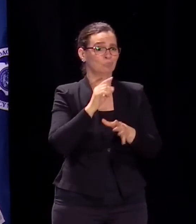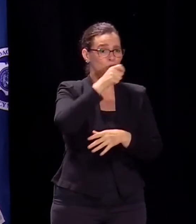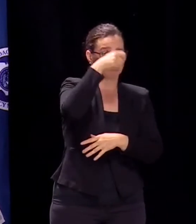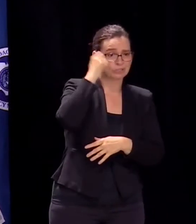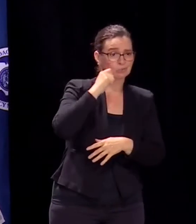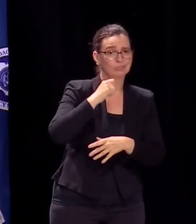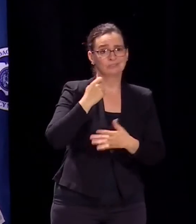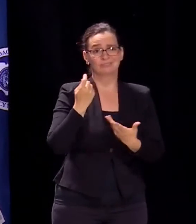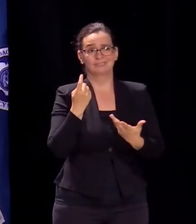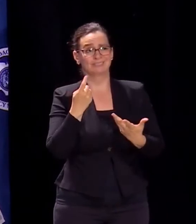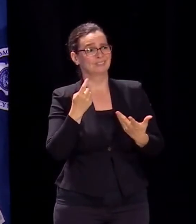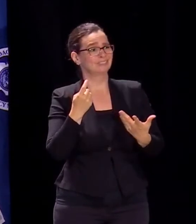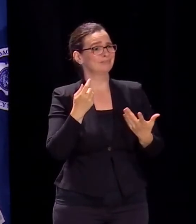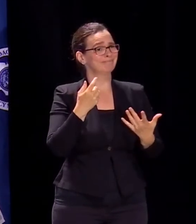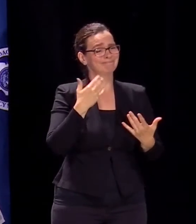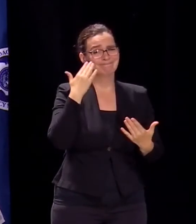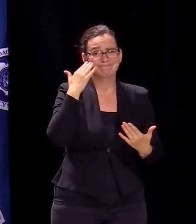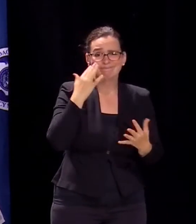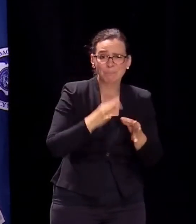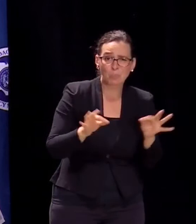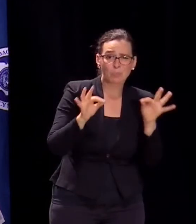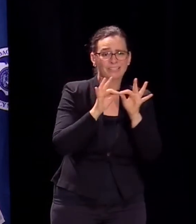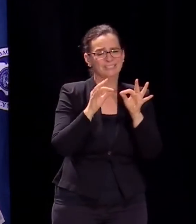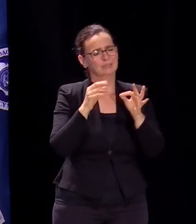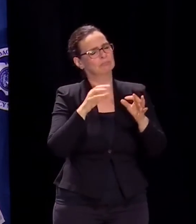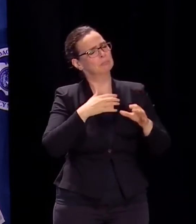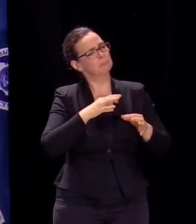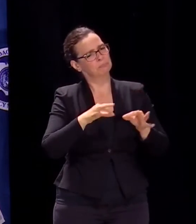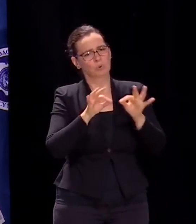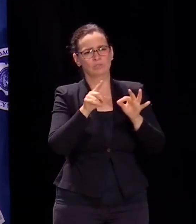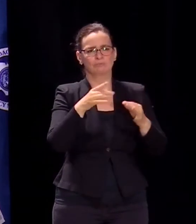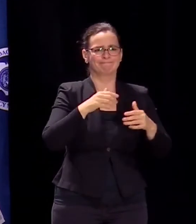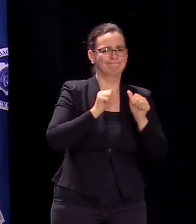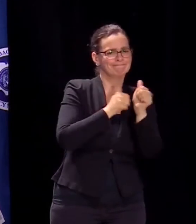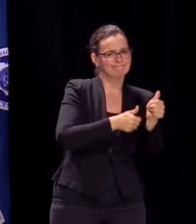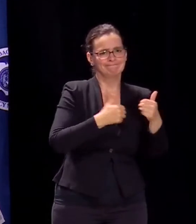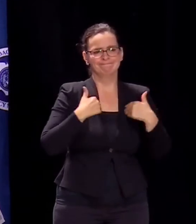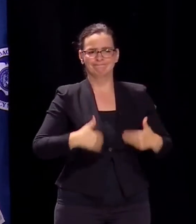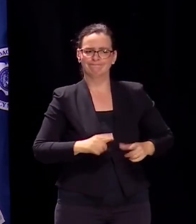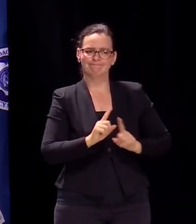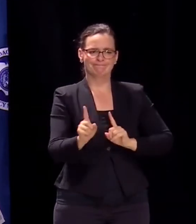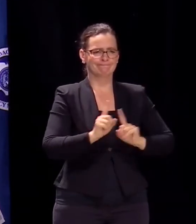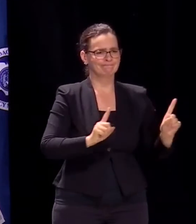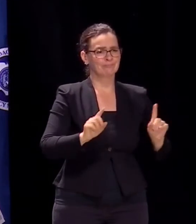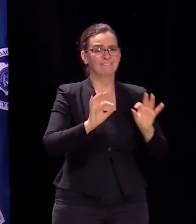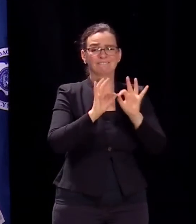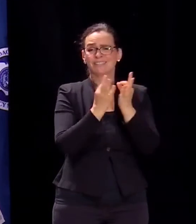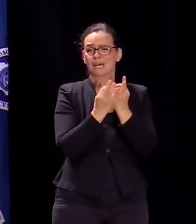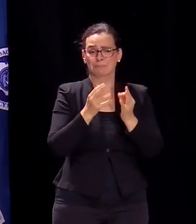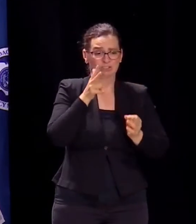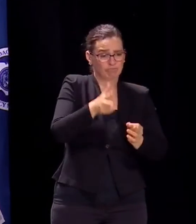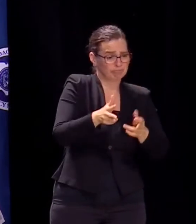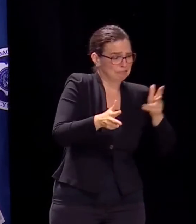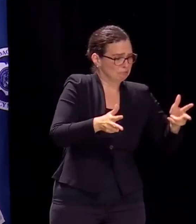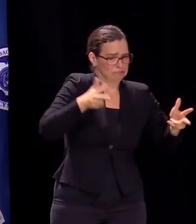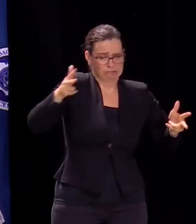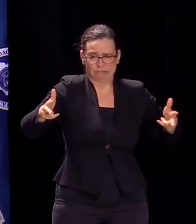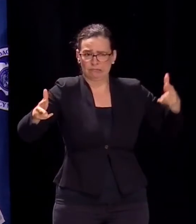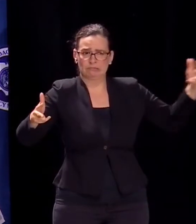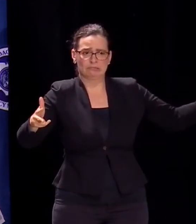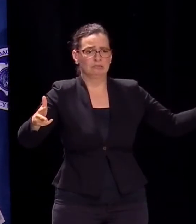I think in that case you had some families that came from out of state and some hot spots, and that may have been the source of some of